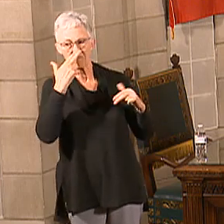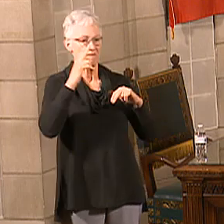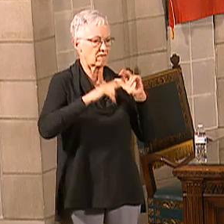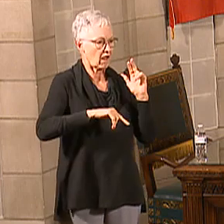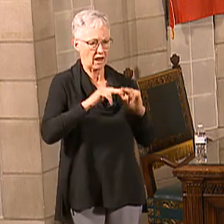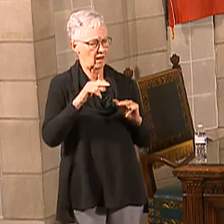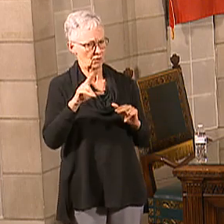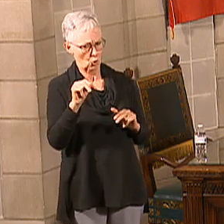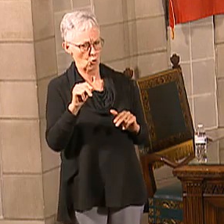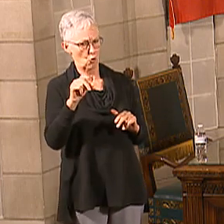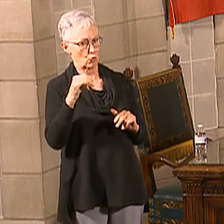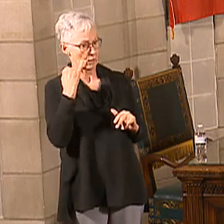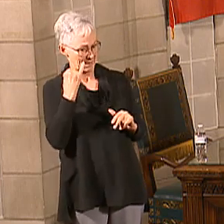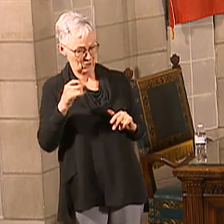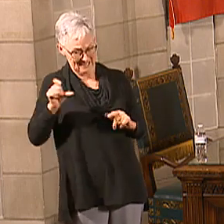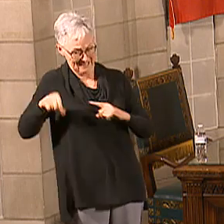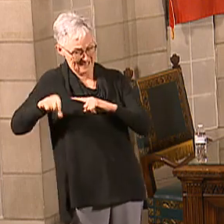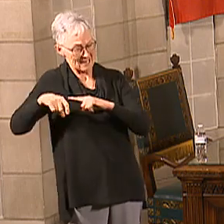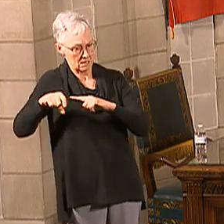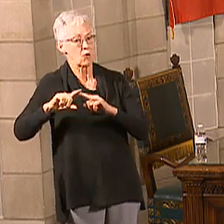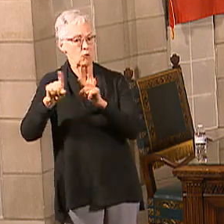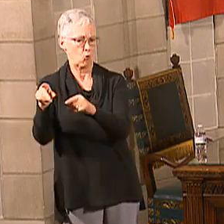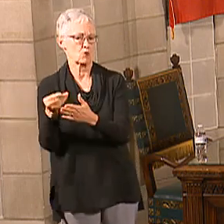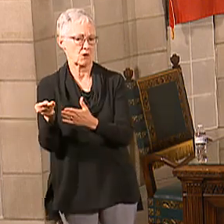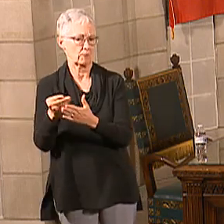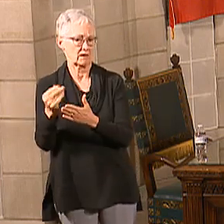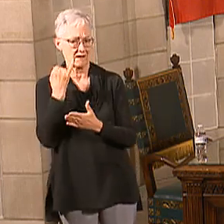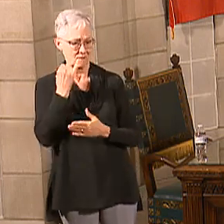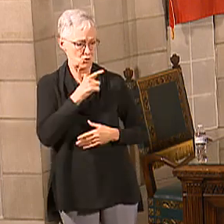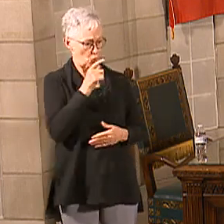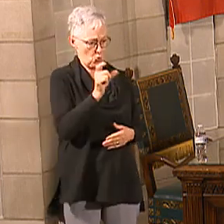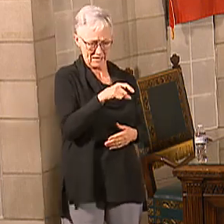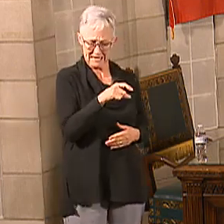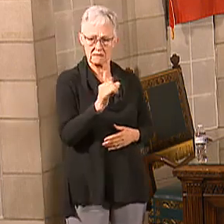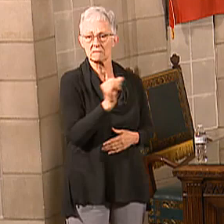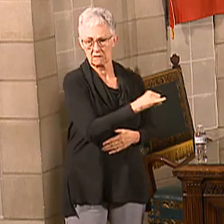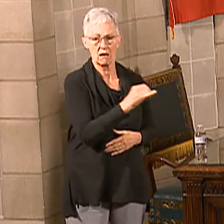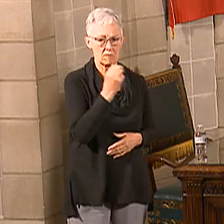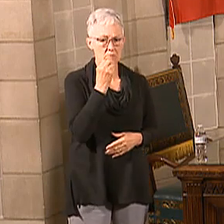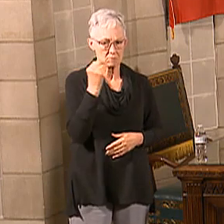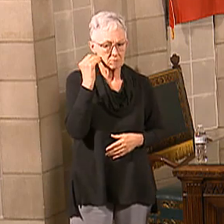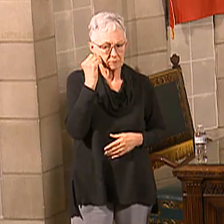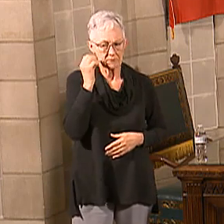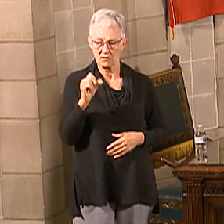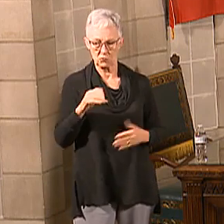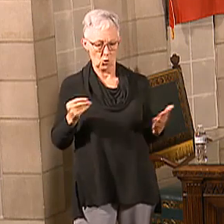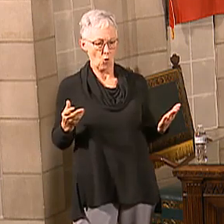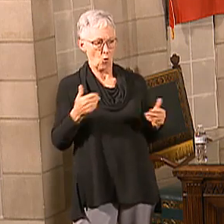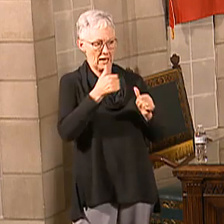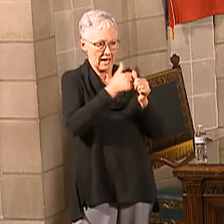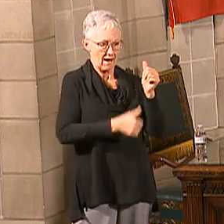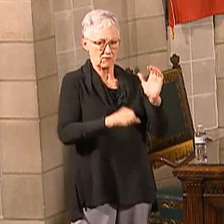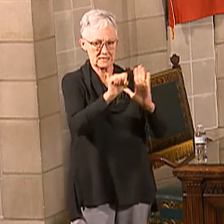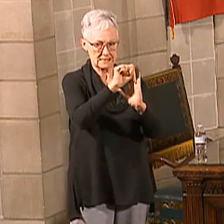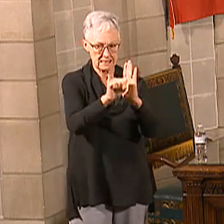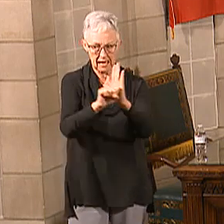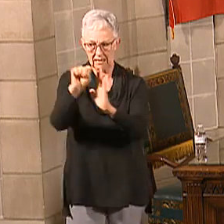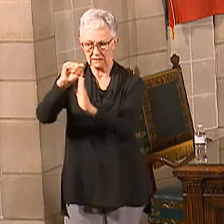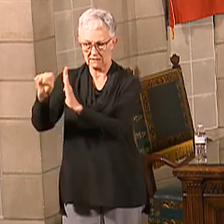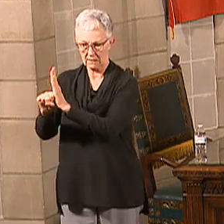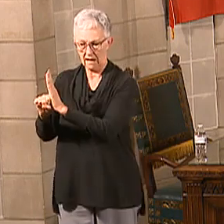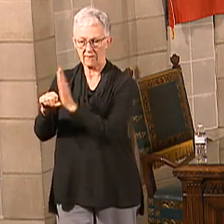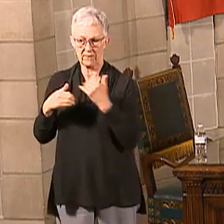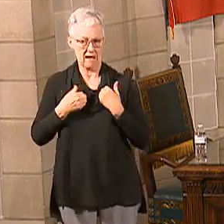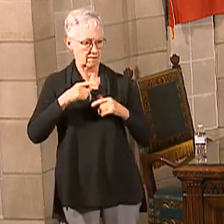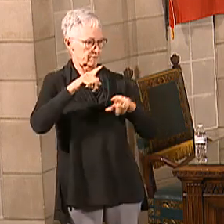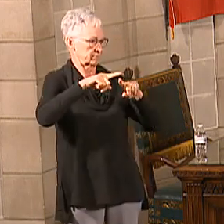state. So that's kind of the distinction that you see between kind of the shelter-at-home orders in different states, which in some cases aren't as restrictive as